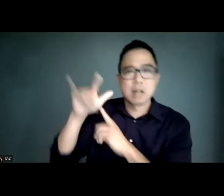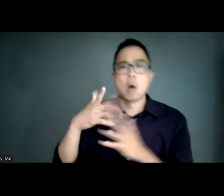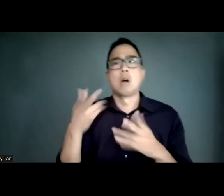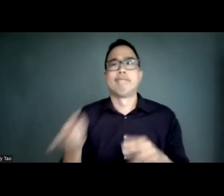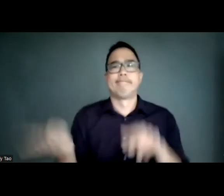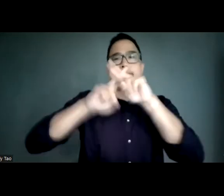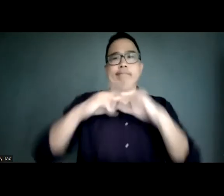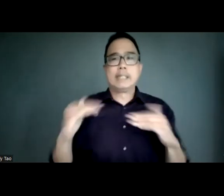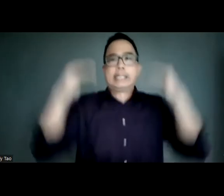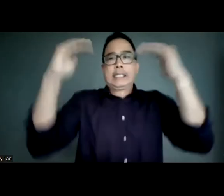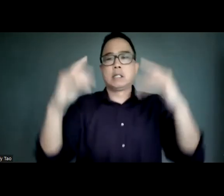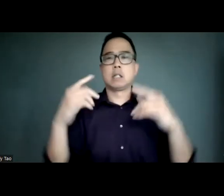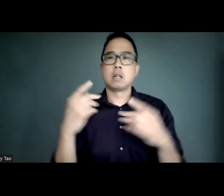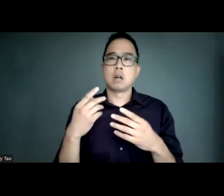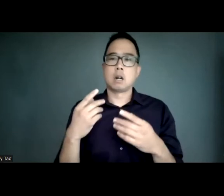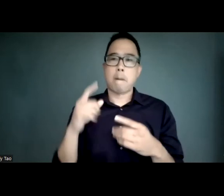airports,